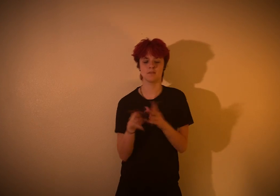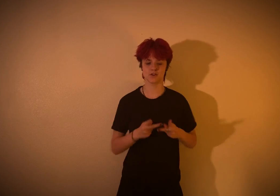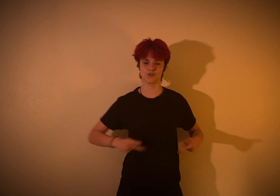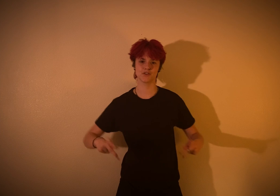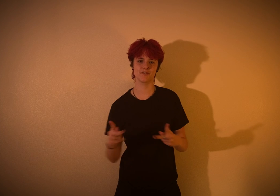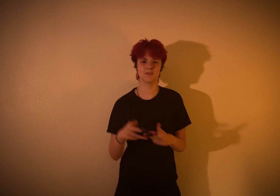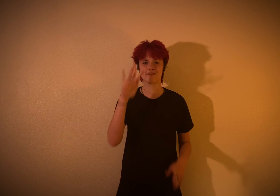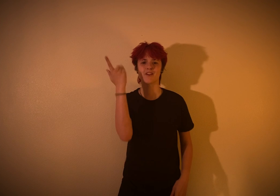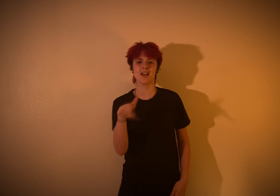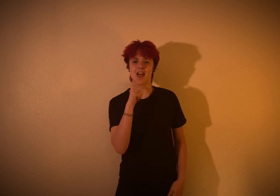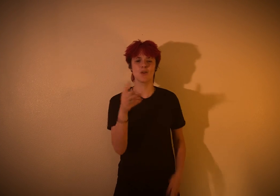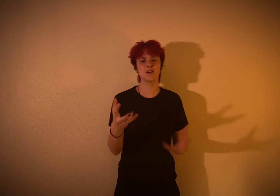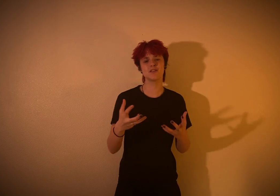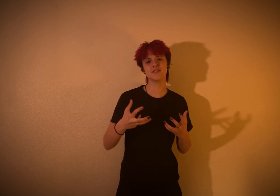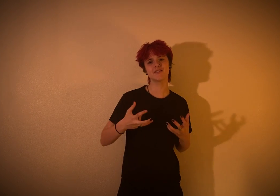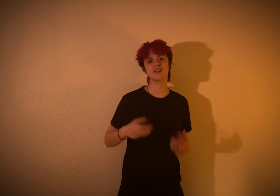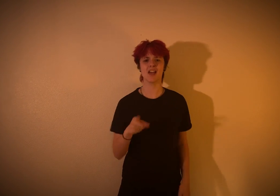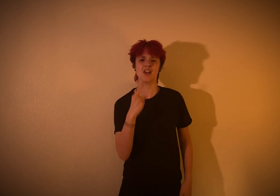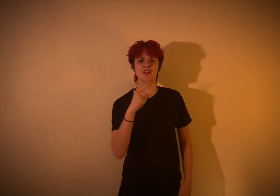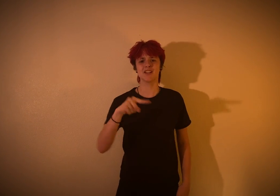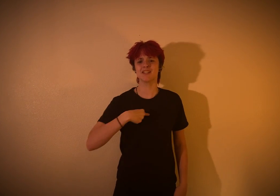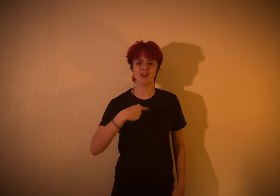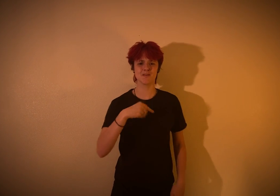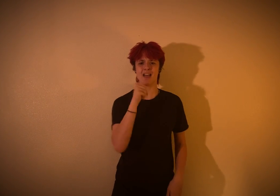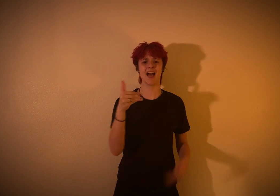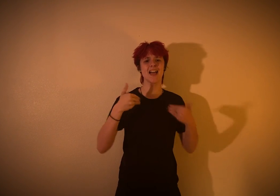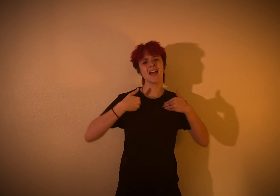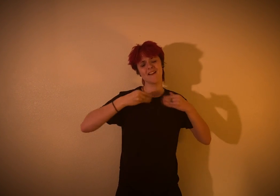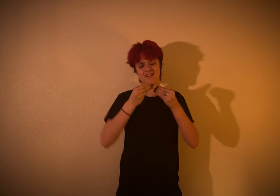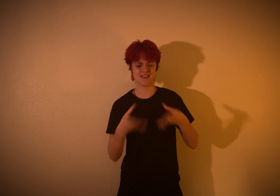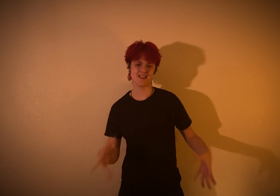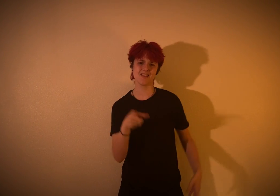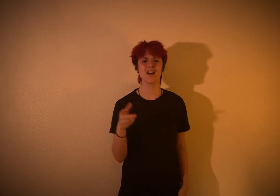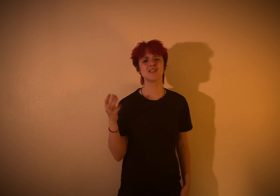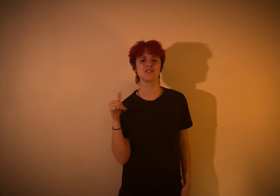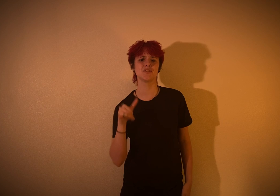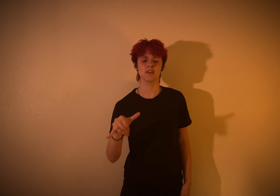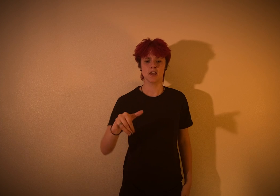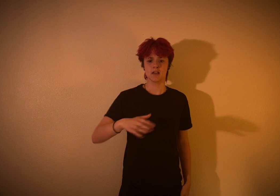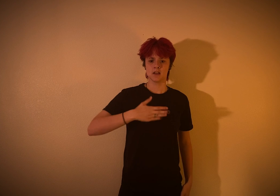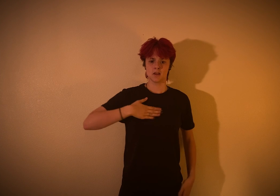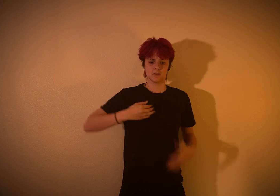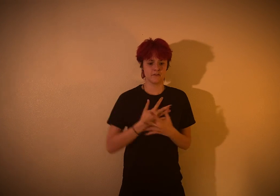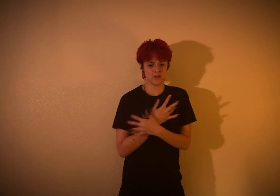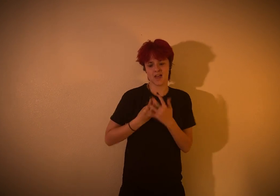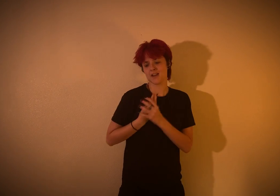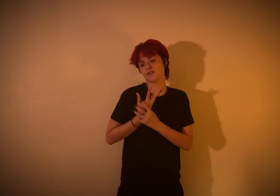Pictures of places I don't want to forget. Tell me I haven't lost you yet. The fear that is